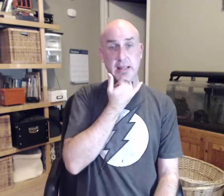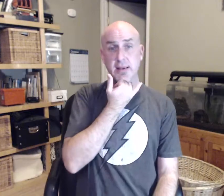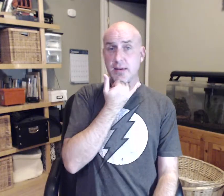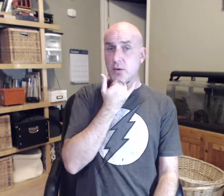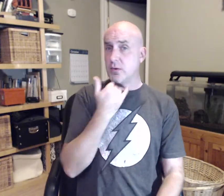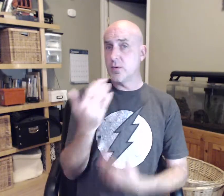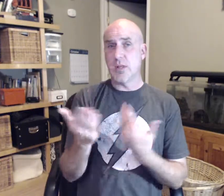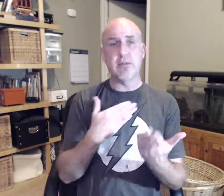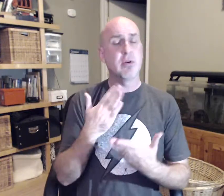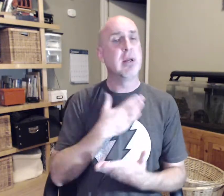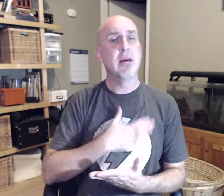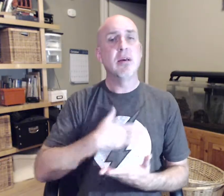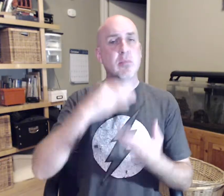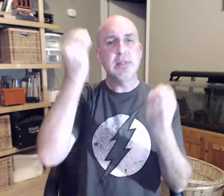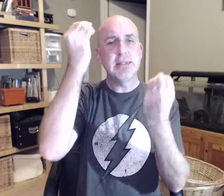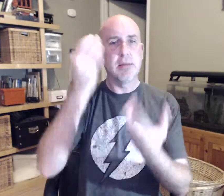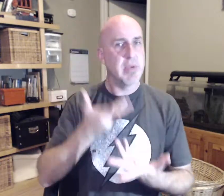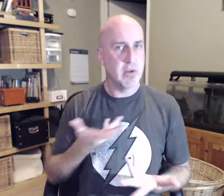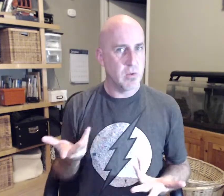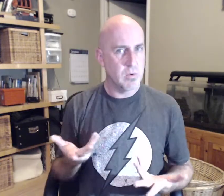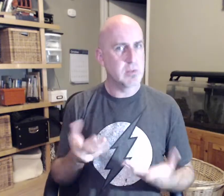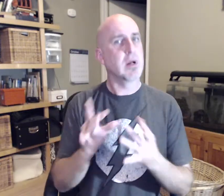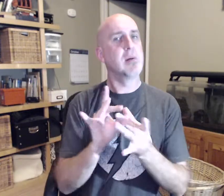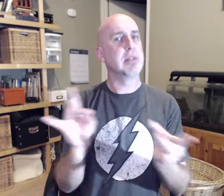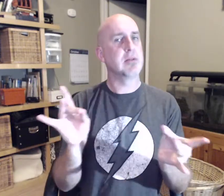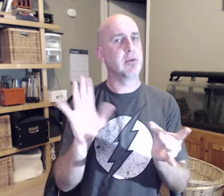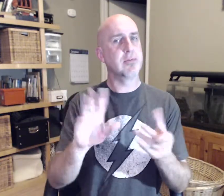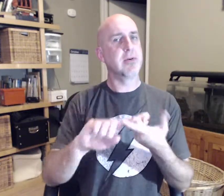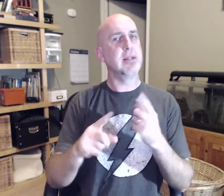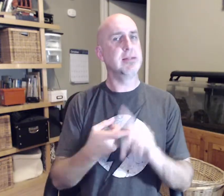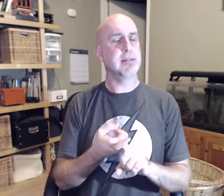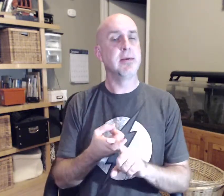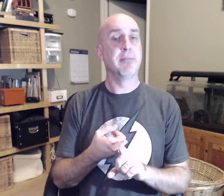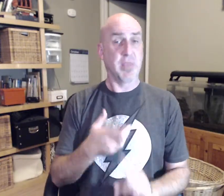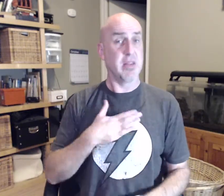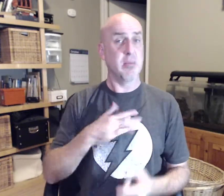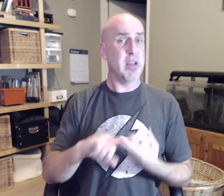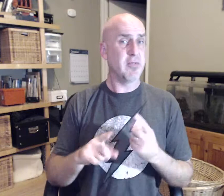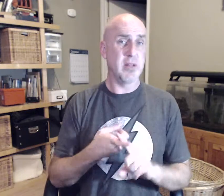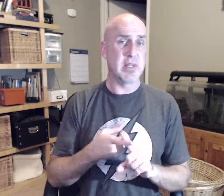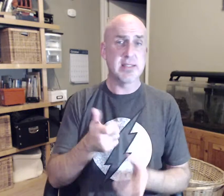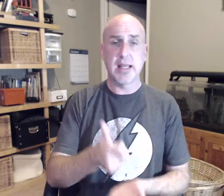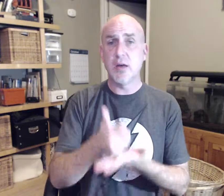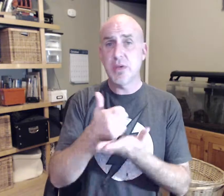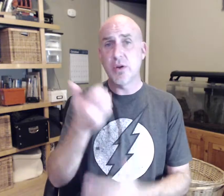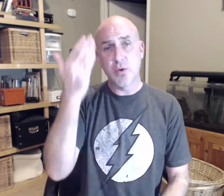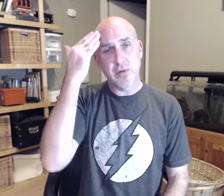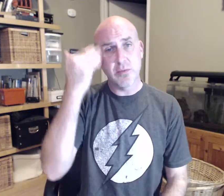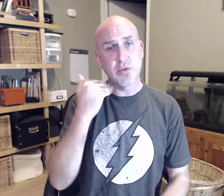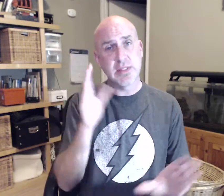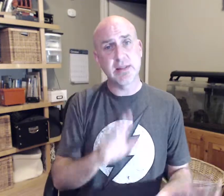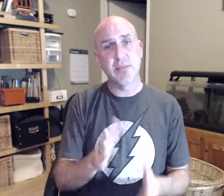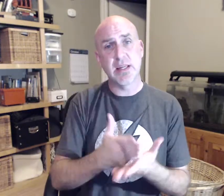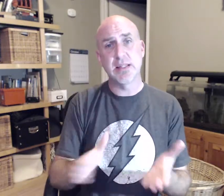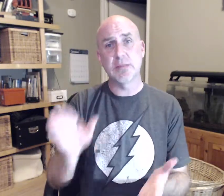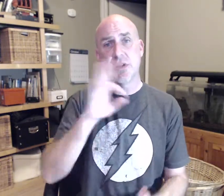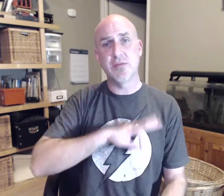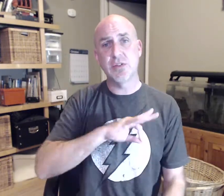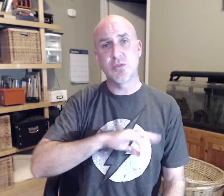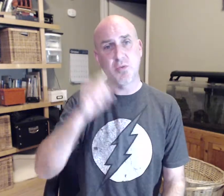mistake or whatever, please let me know. The comments are your friends, and they're my friend because they help me know if I'm doing something that's beneficial for